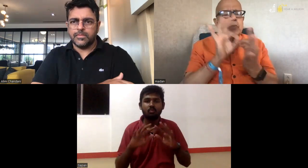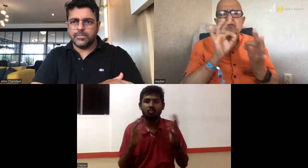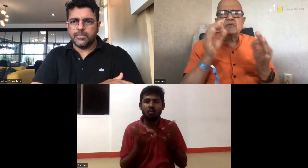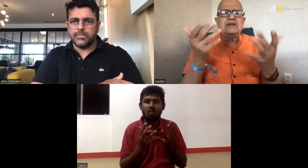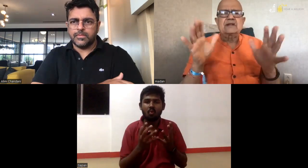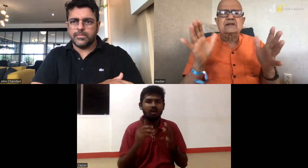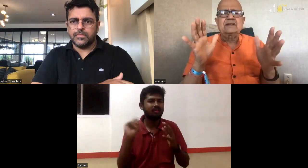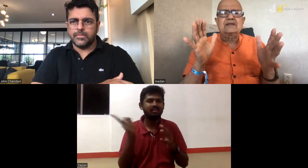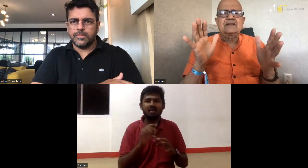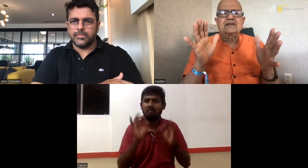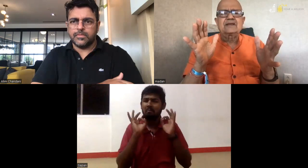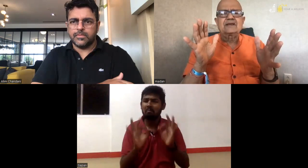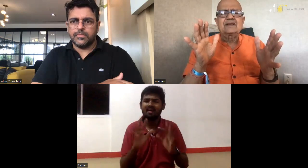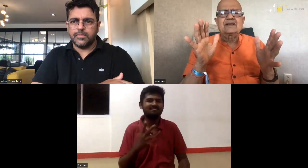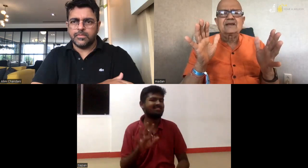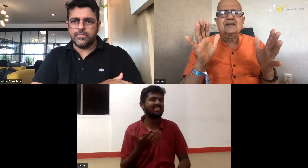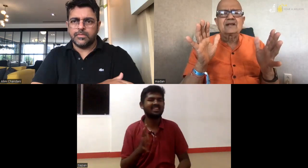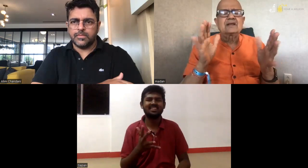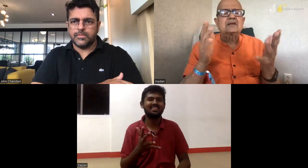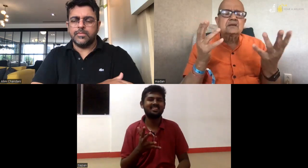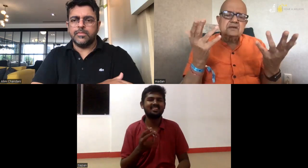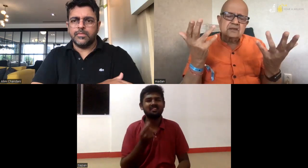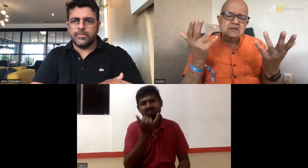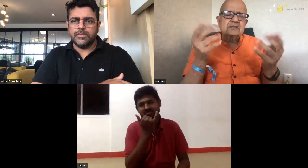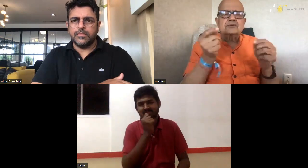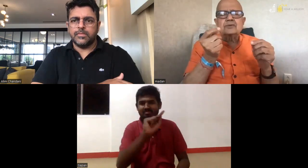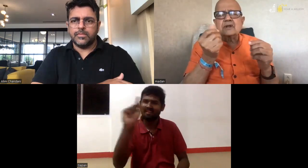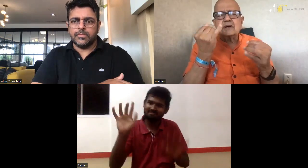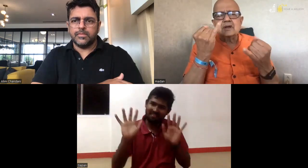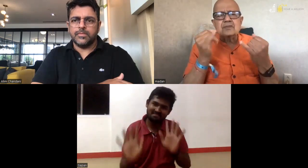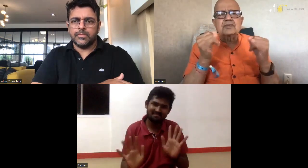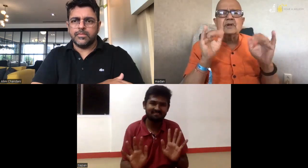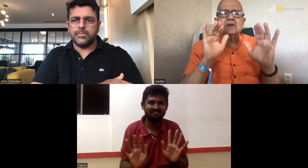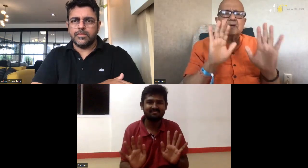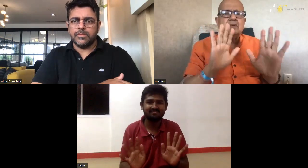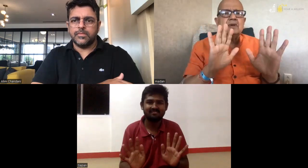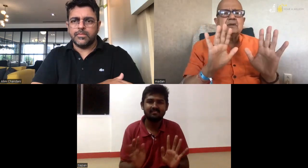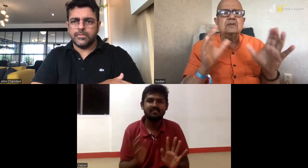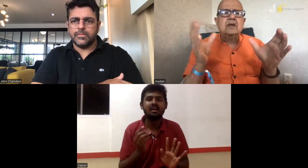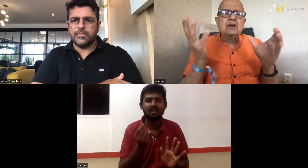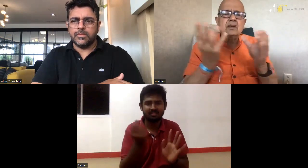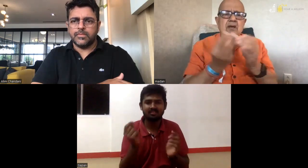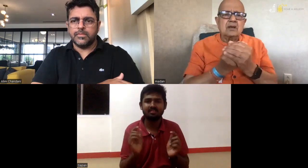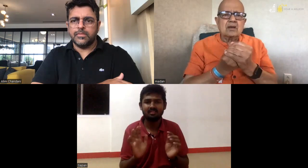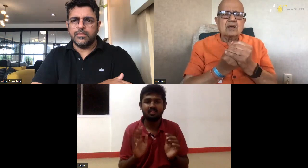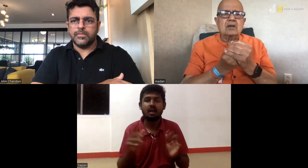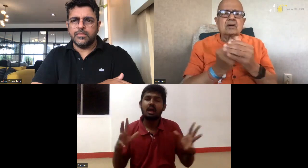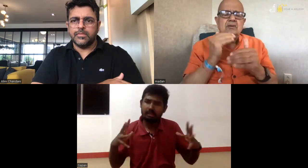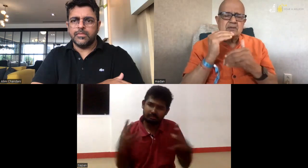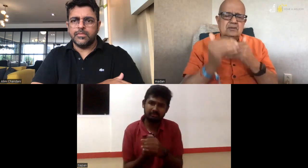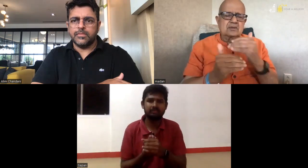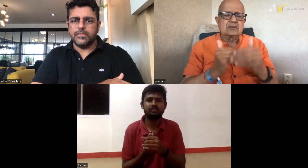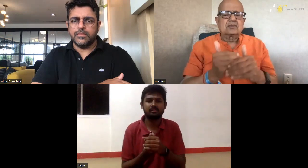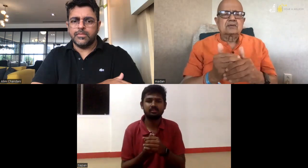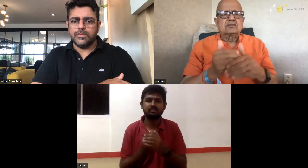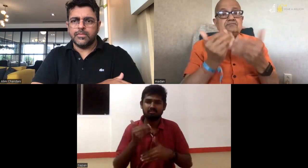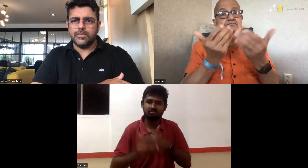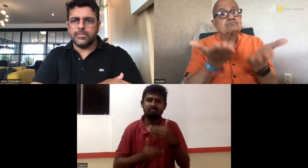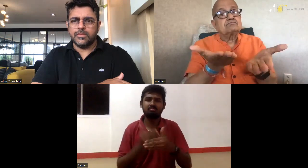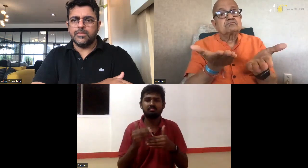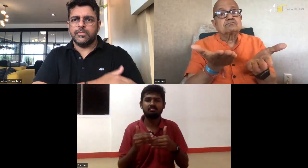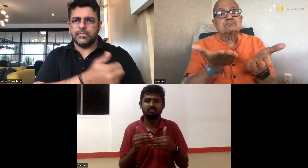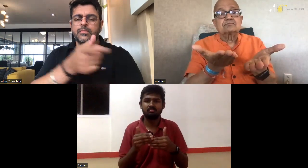which are happening right now in our society. So it's like we are it's difficult